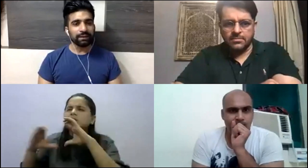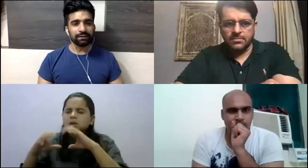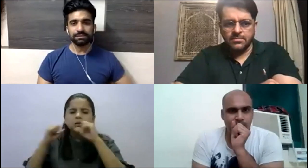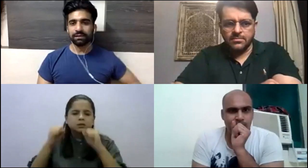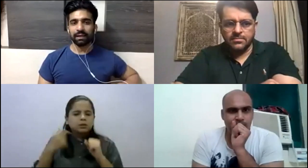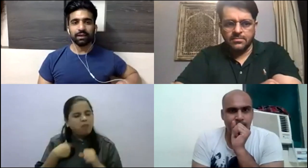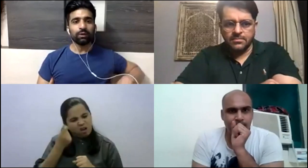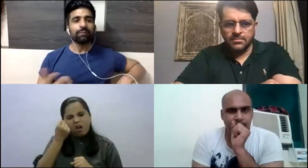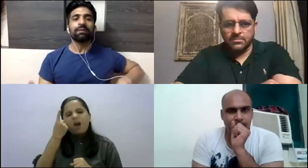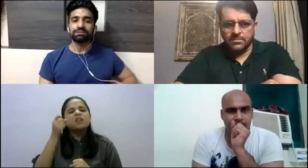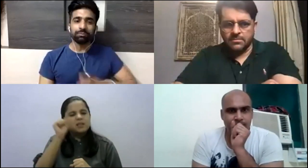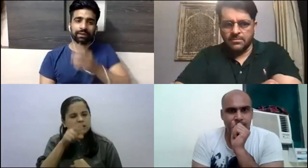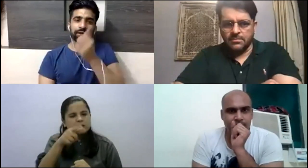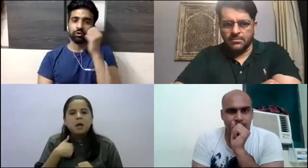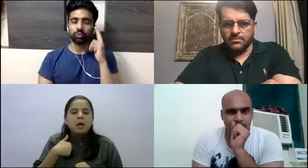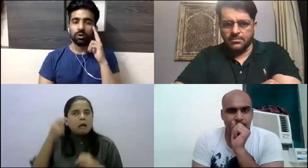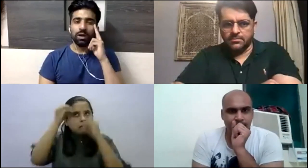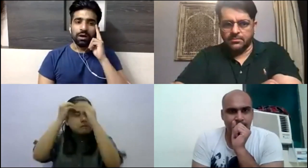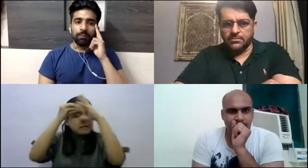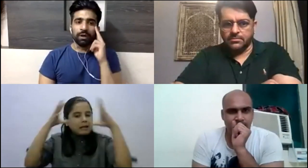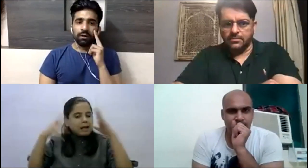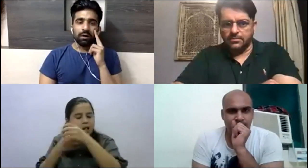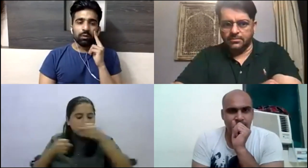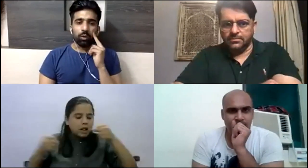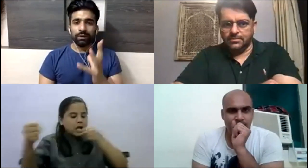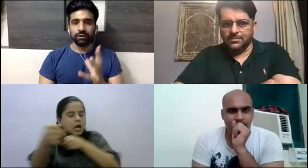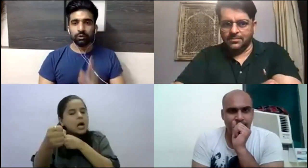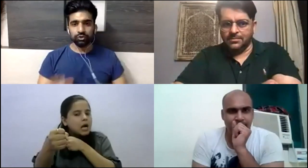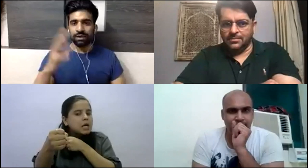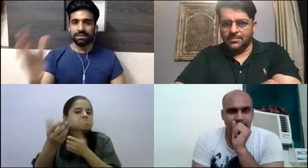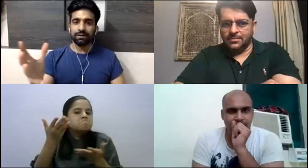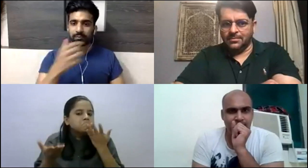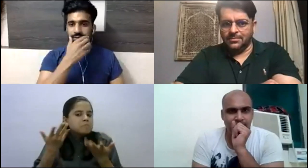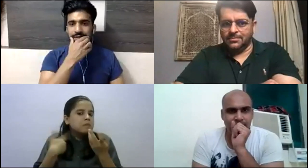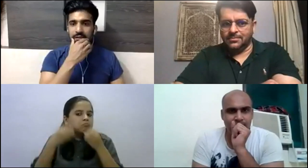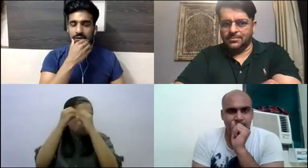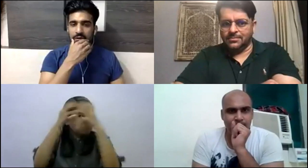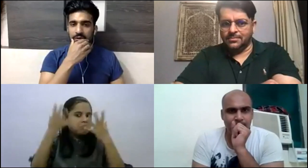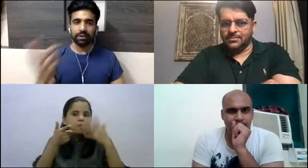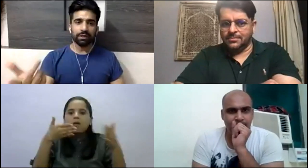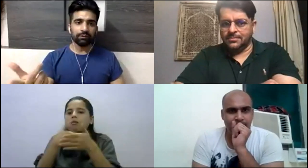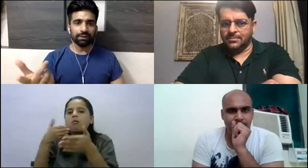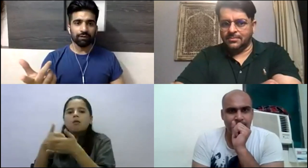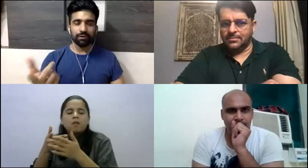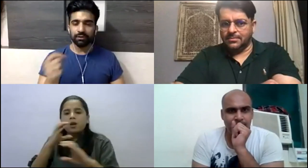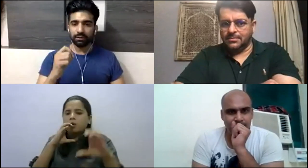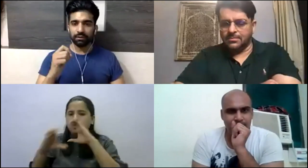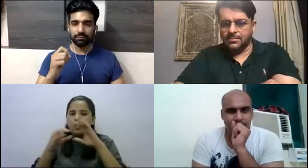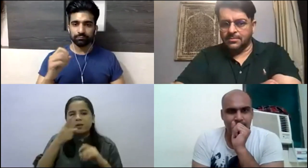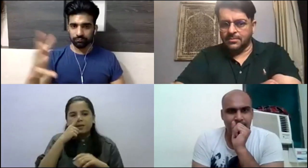completely understand, and I can only imagine being in your shoe. But what we can do is, look, as I was, I think, communicating with